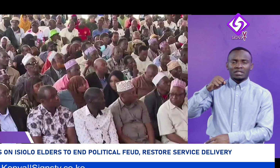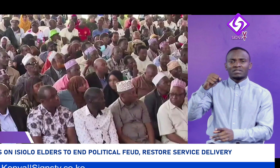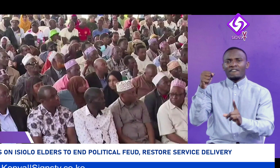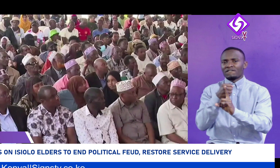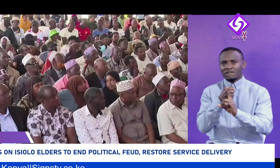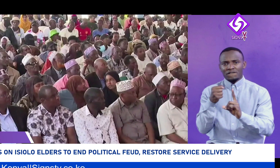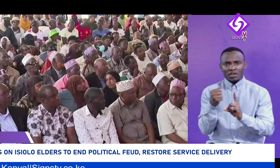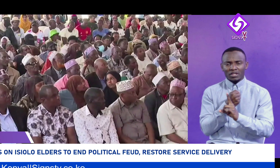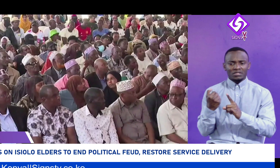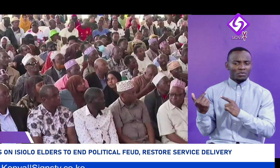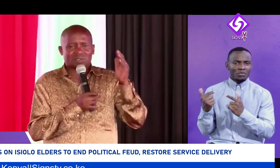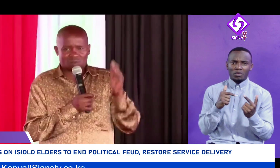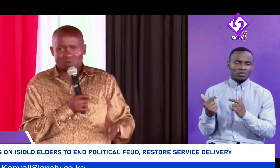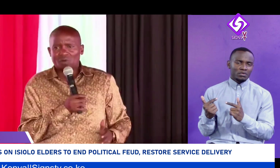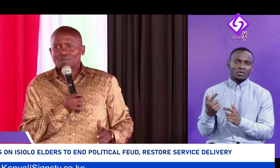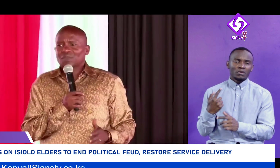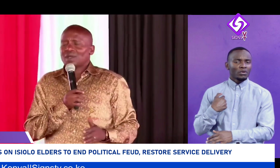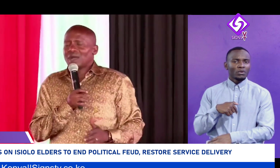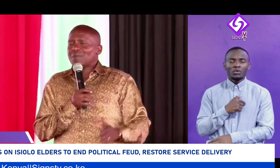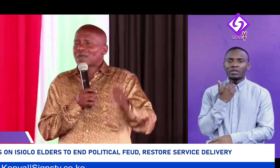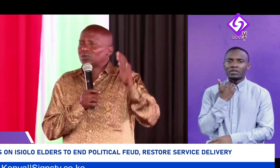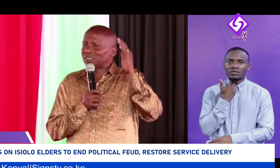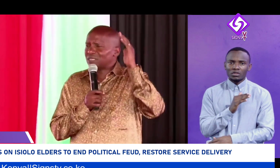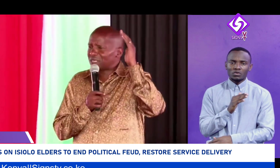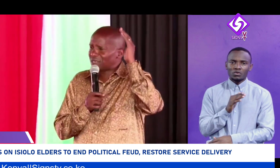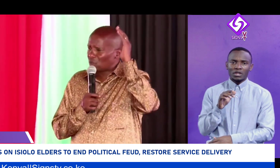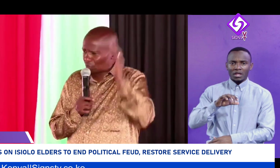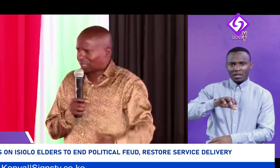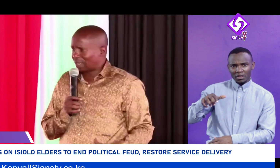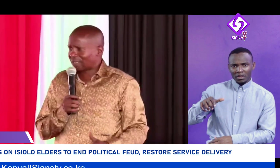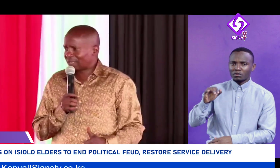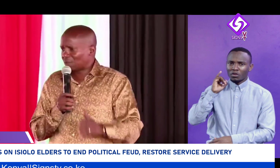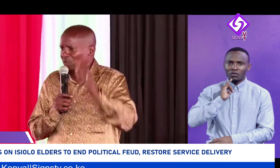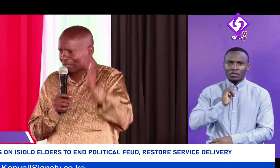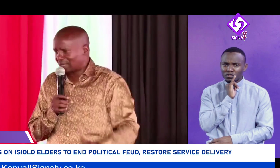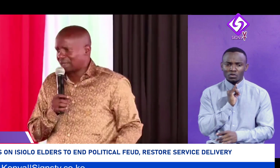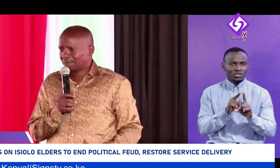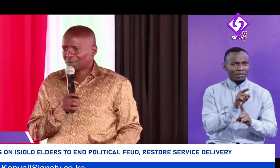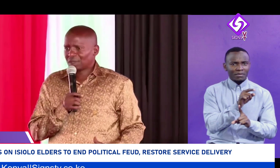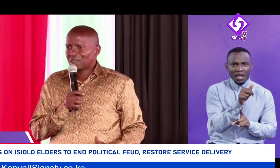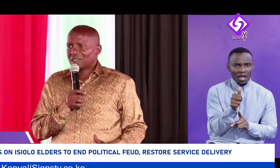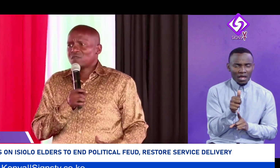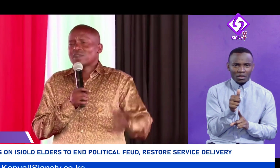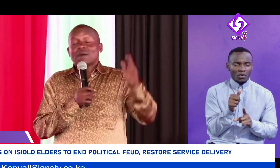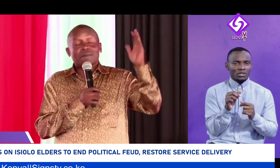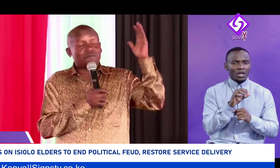Hatutaki kabisa kaunti yetu ya Isiolo ama kaunti nyingine yoyote ile katika Jamhuri ya Kenya iwe na